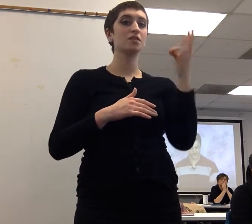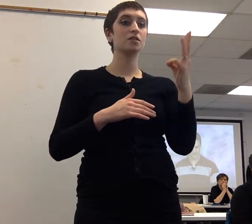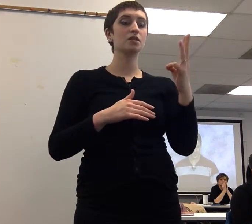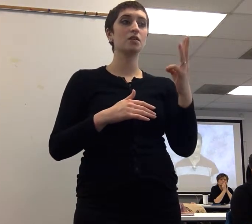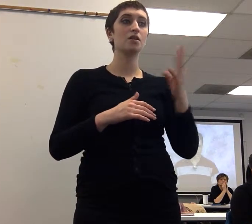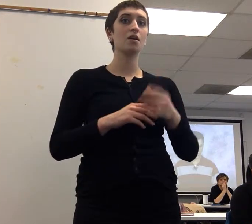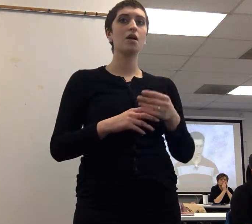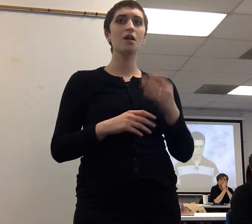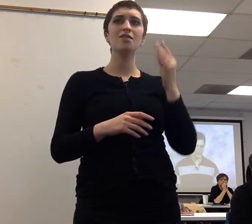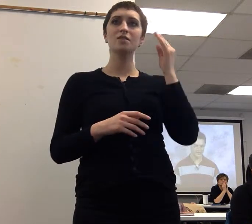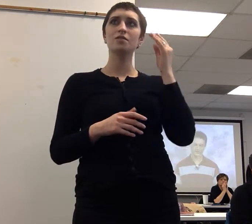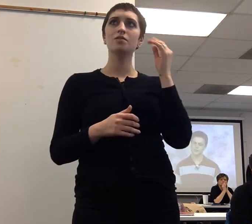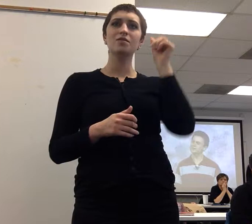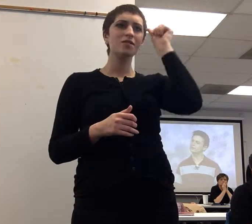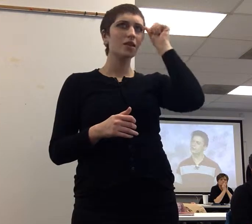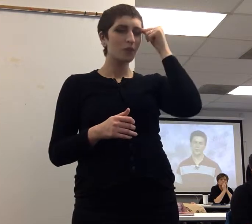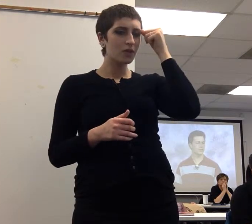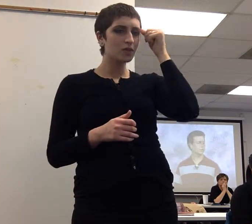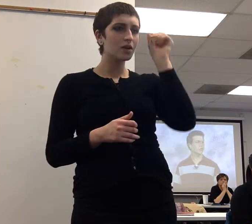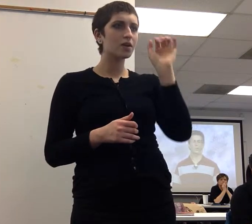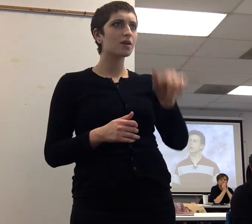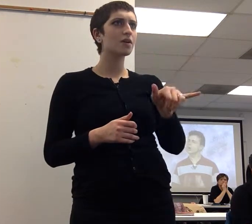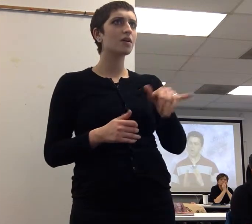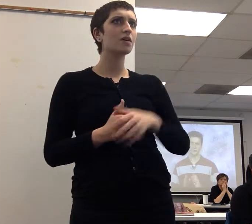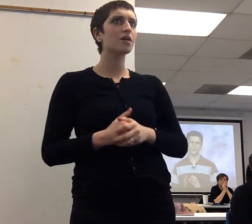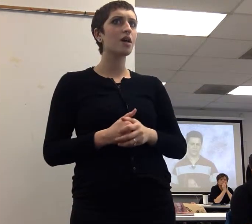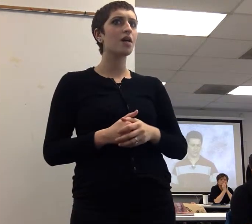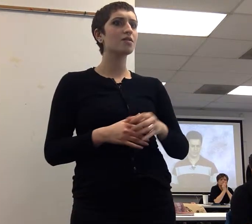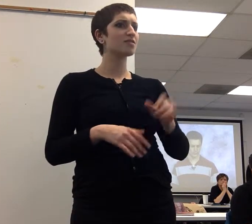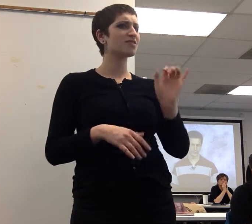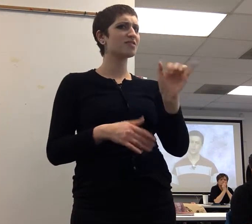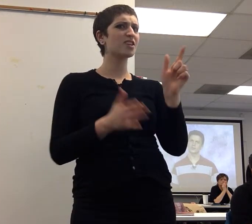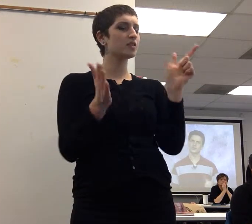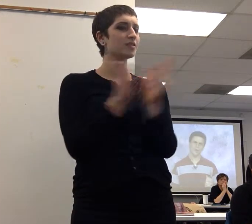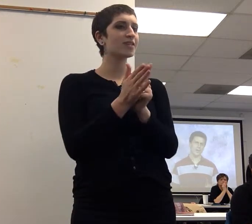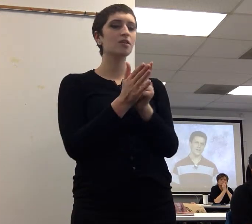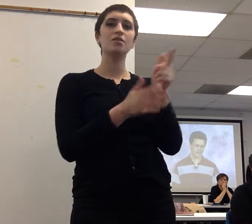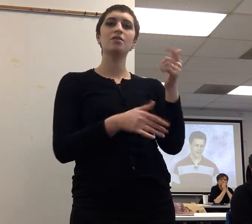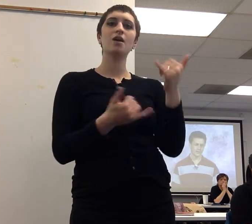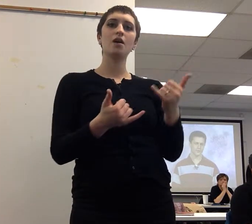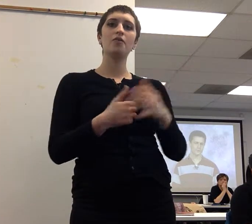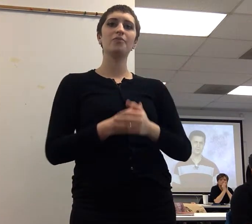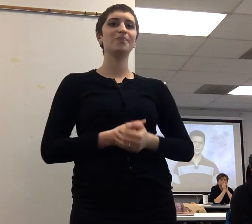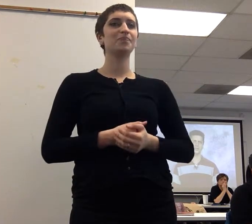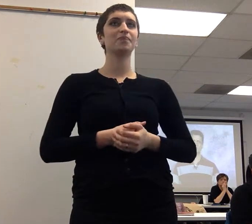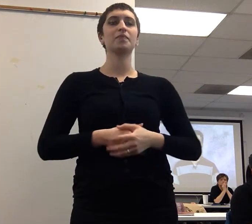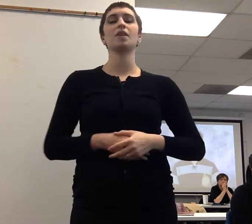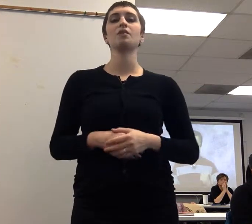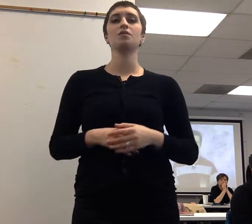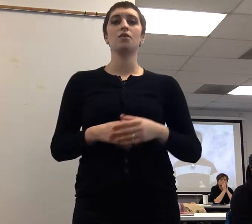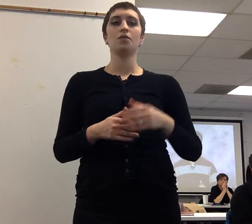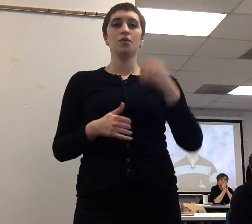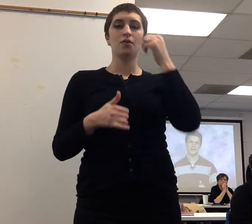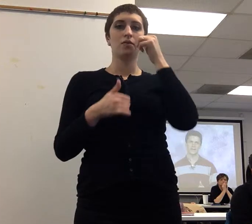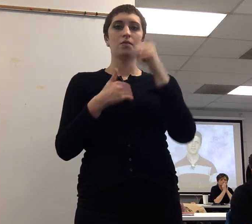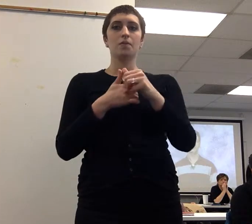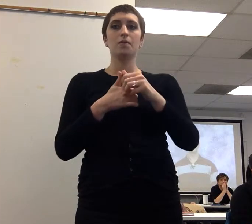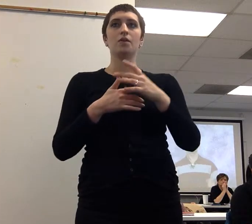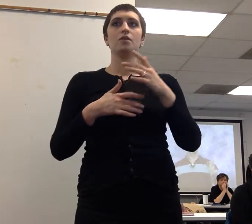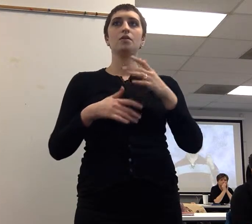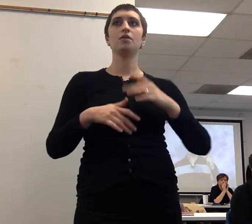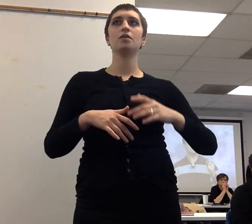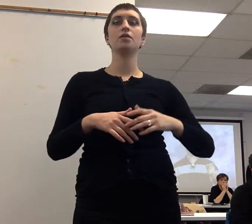that. Working conditions for women were also terrible. The Triangle Fire that took place in